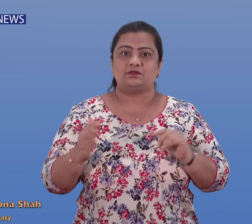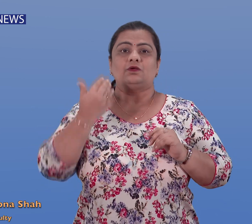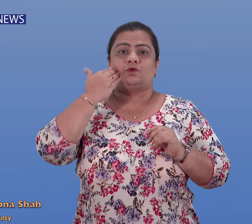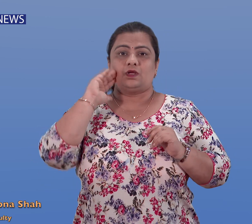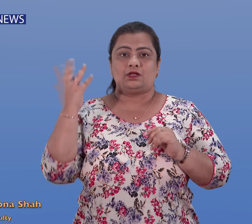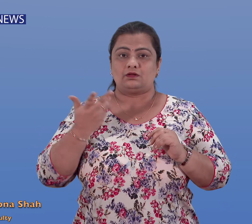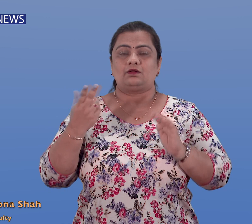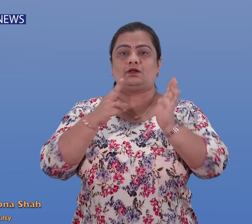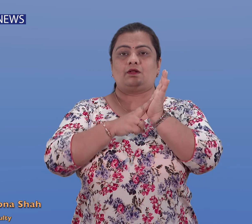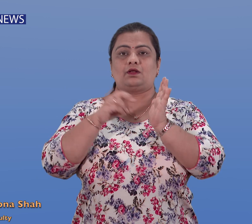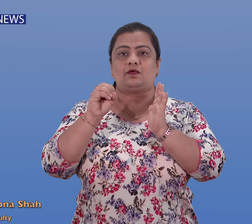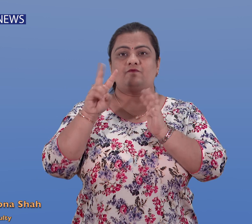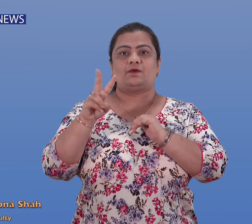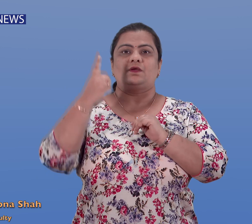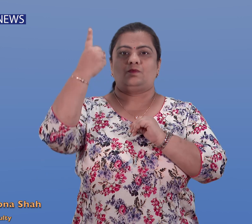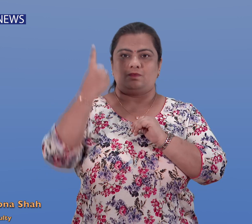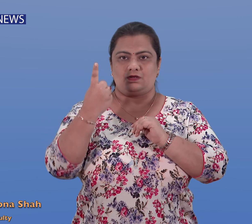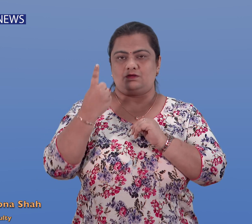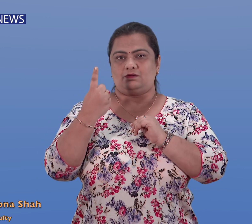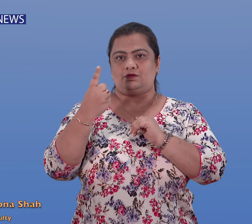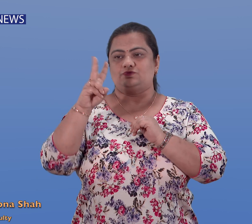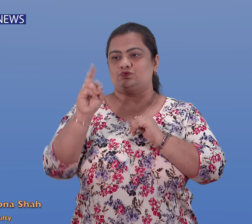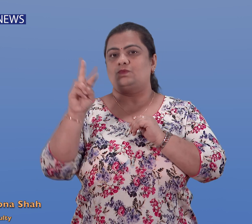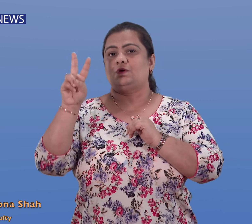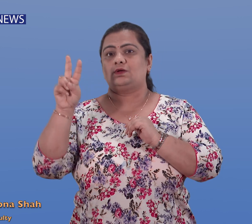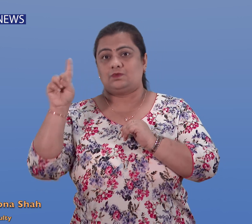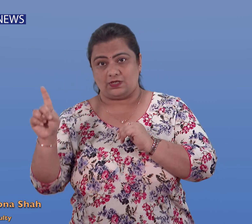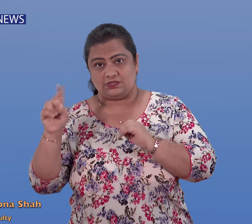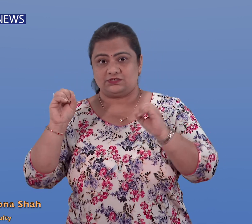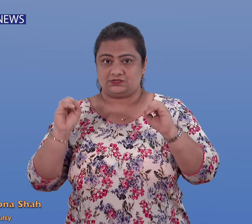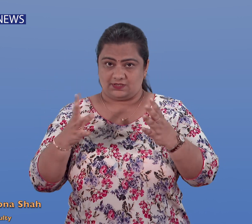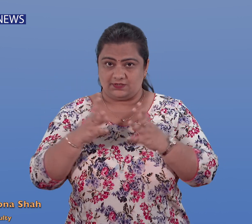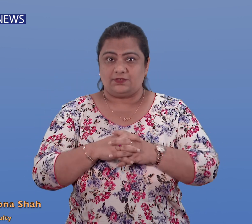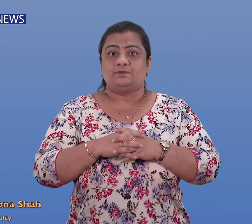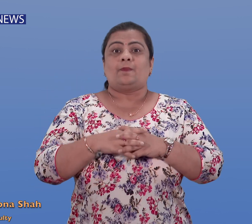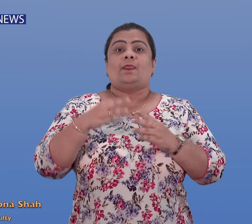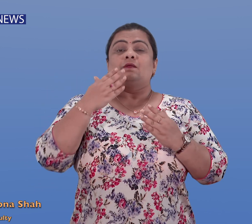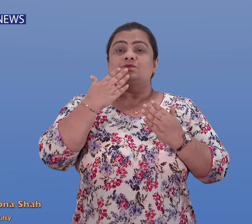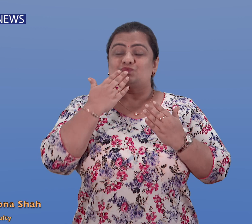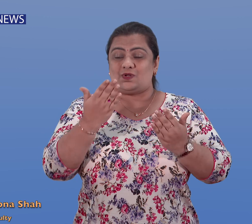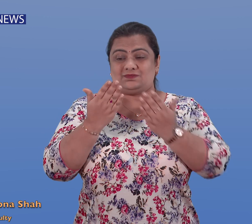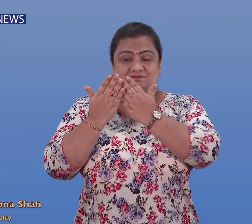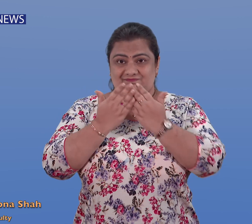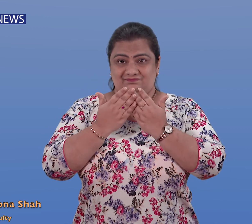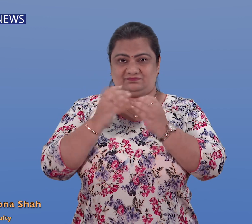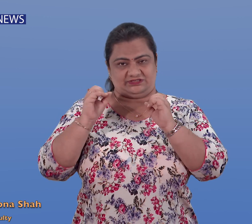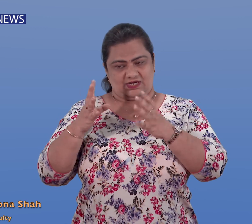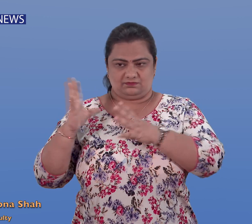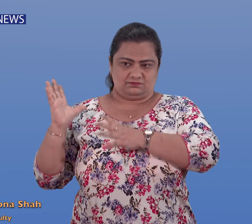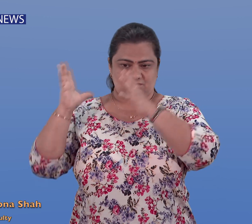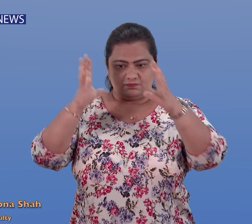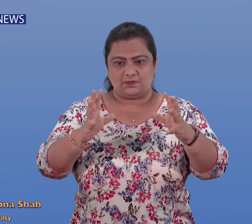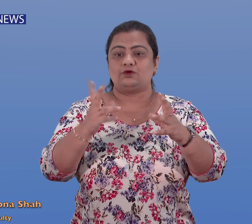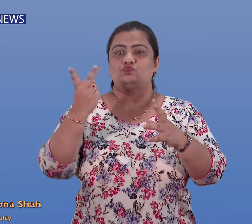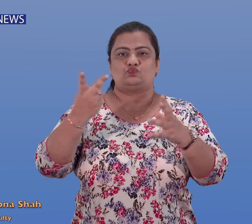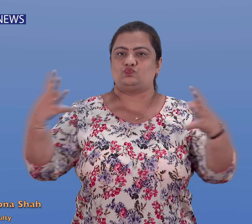the children in each class would be divided into batches to limit the number of children in classes. Specially abled children should not come to